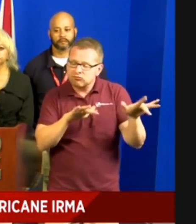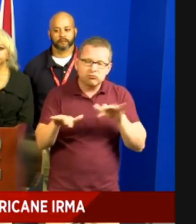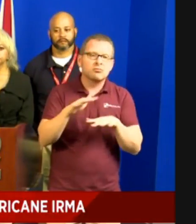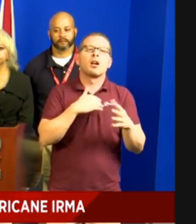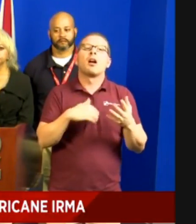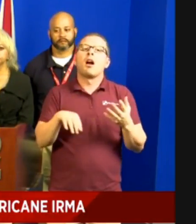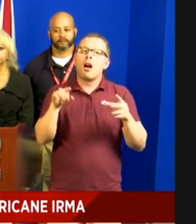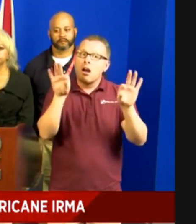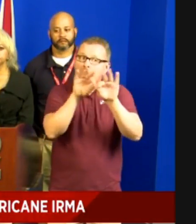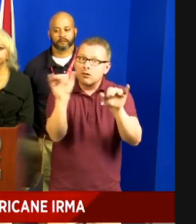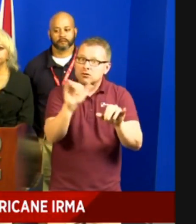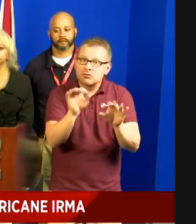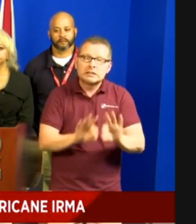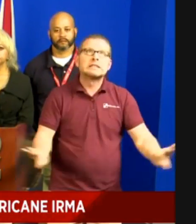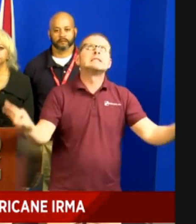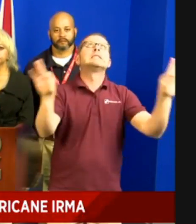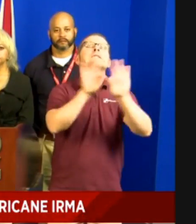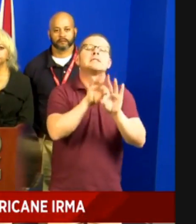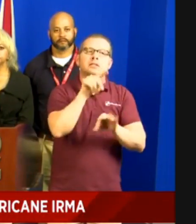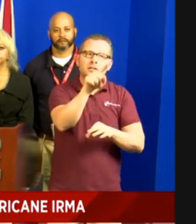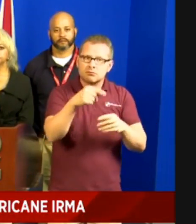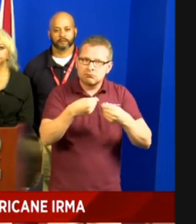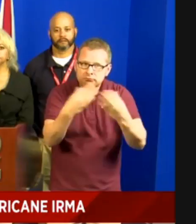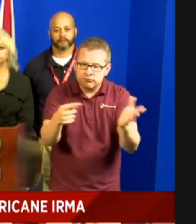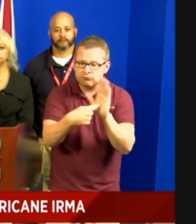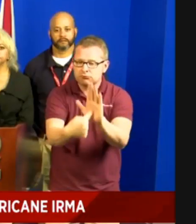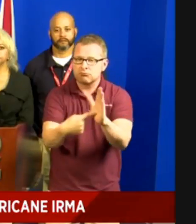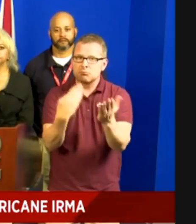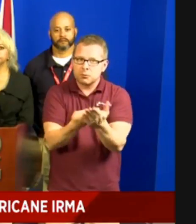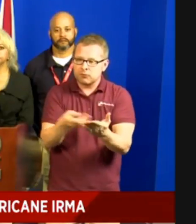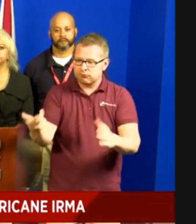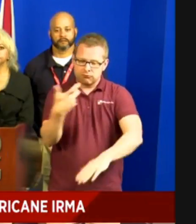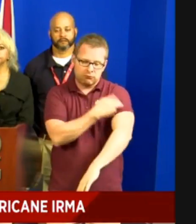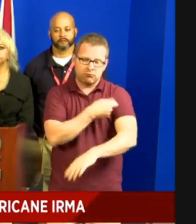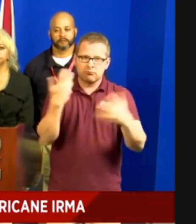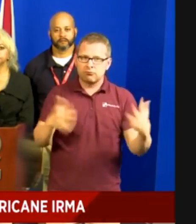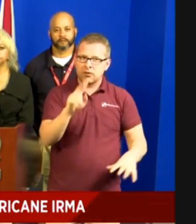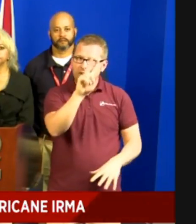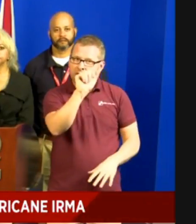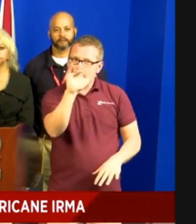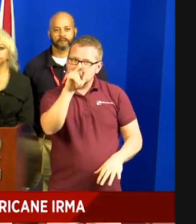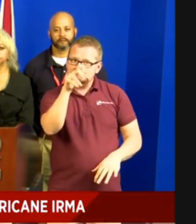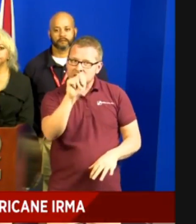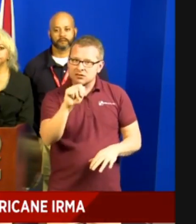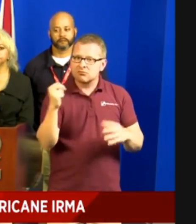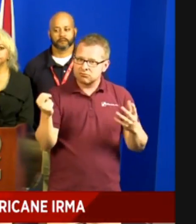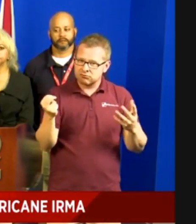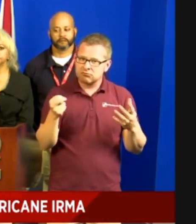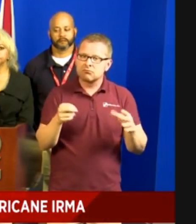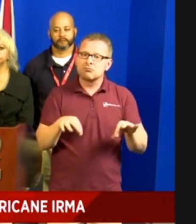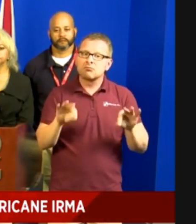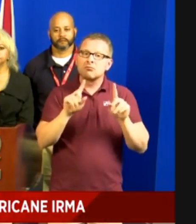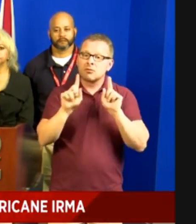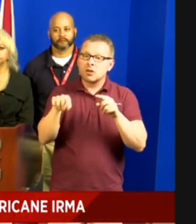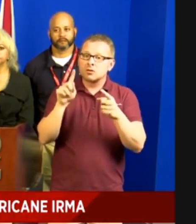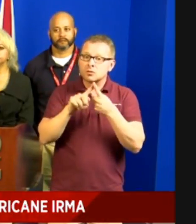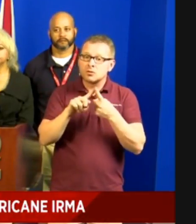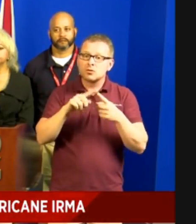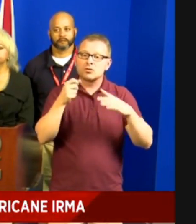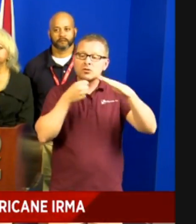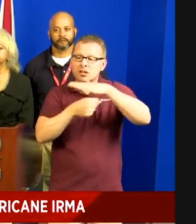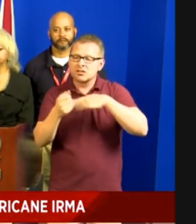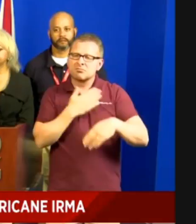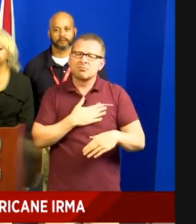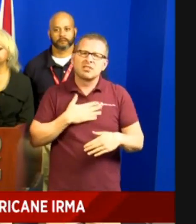medication and vaccination documents. For those of you coming to a shelter, Please help us and help your fellow